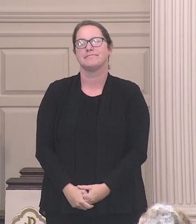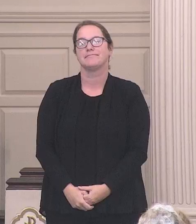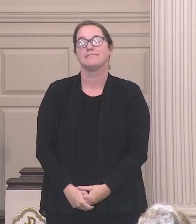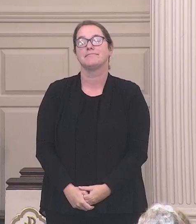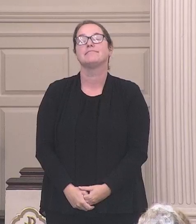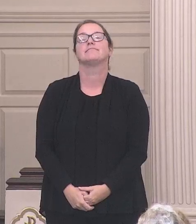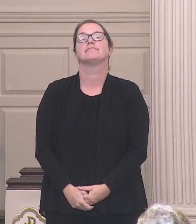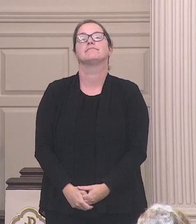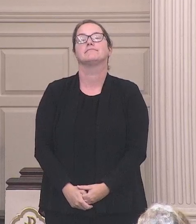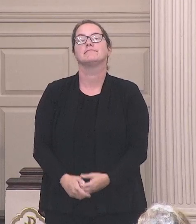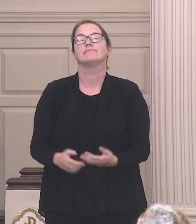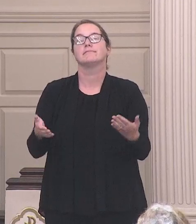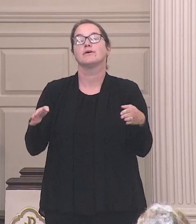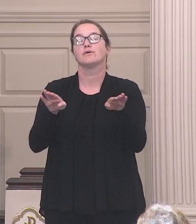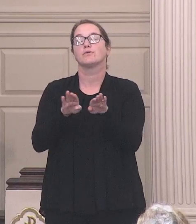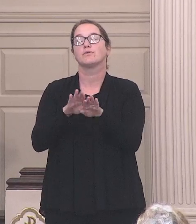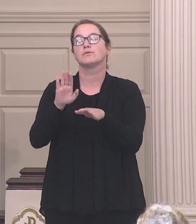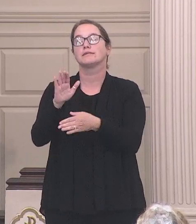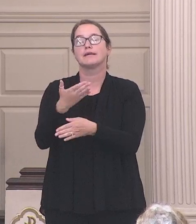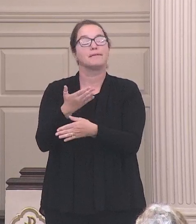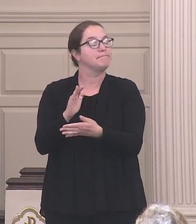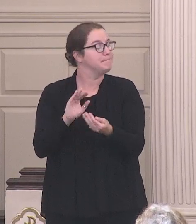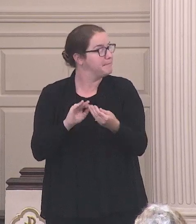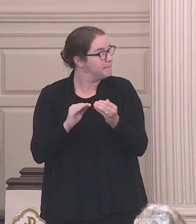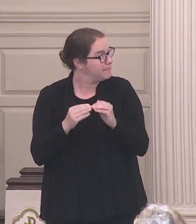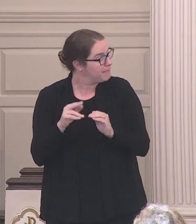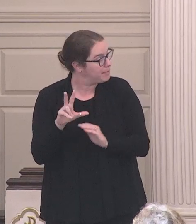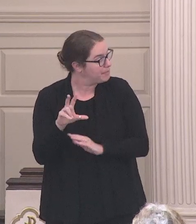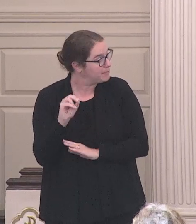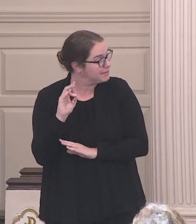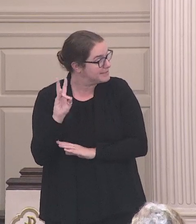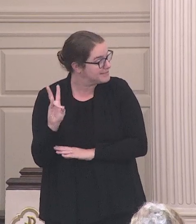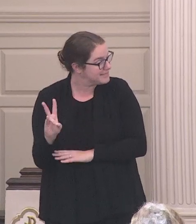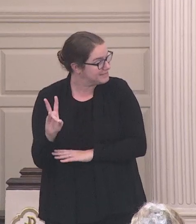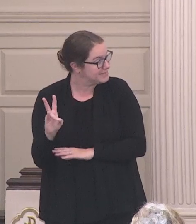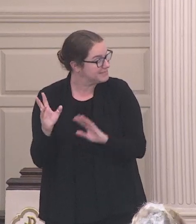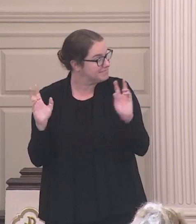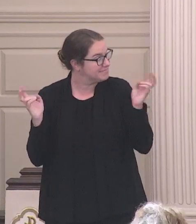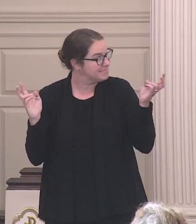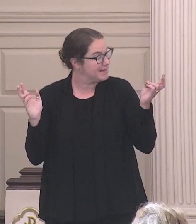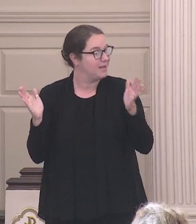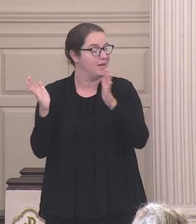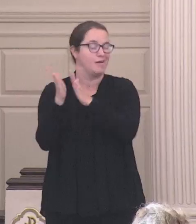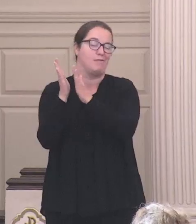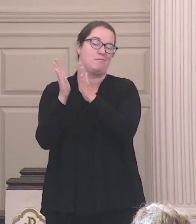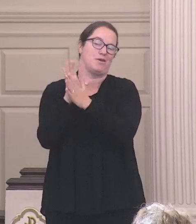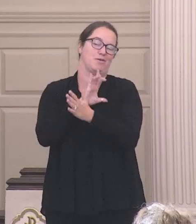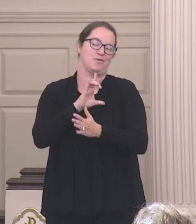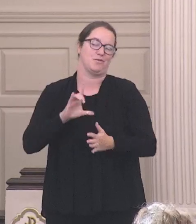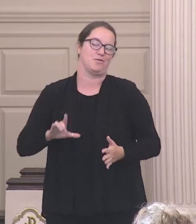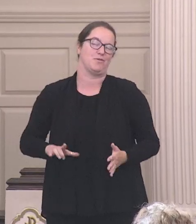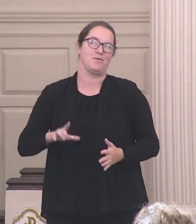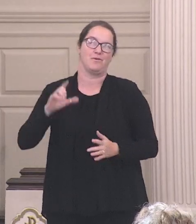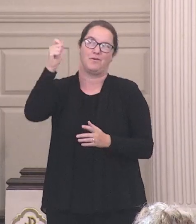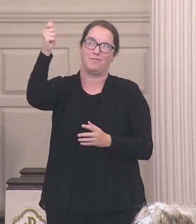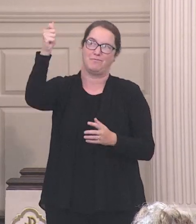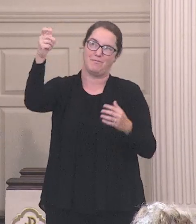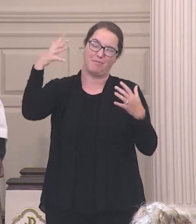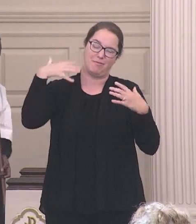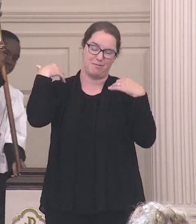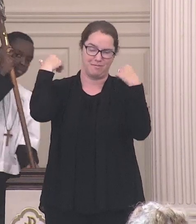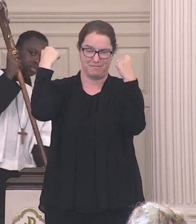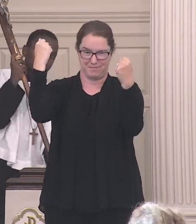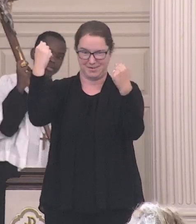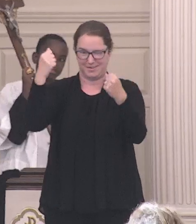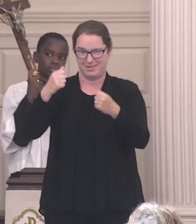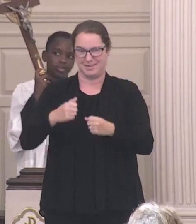Our closing hymn is number 307, Praise to the Lord the Almighty, number